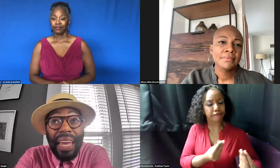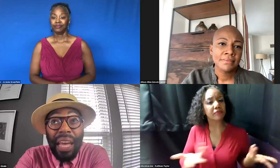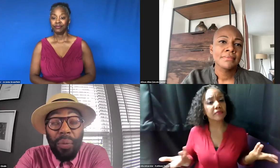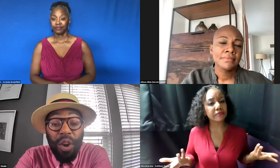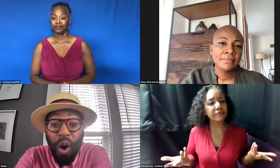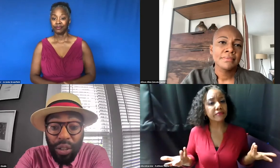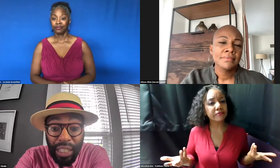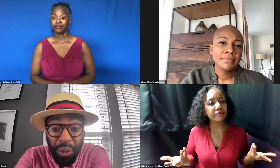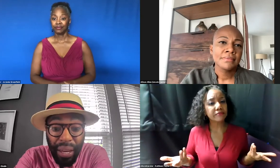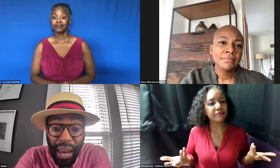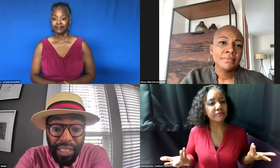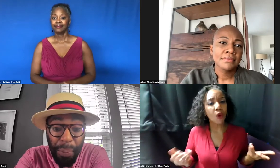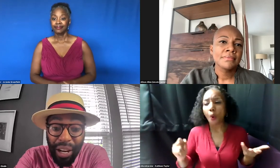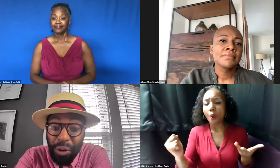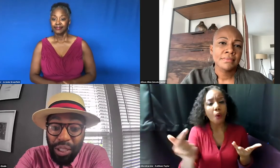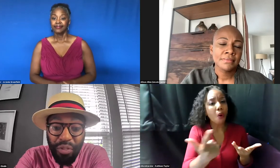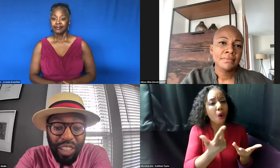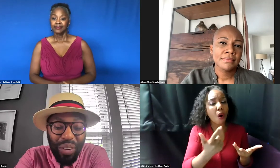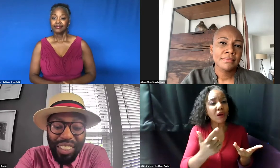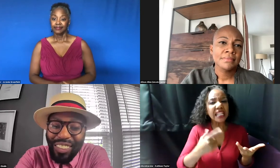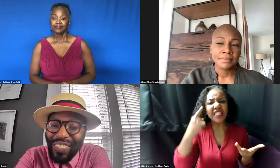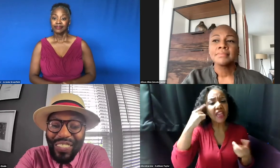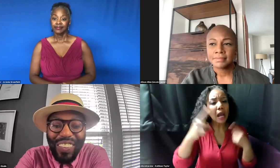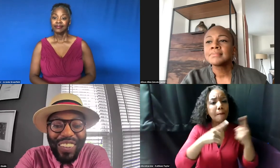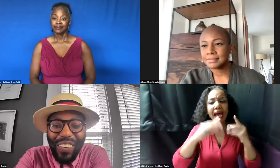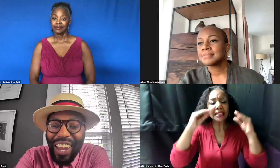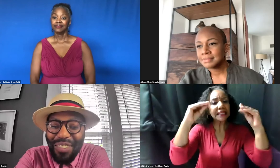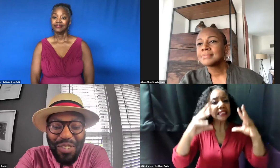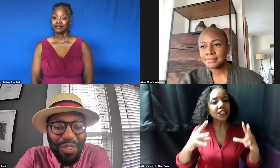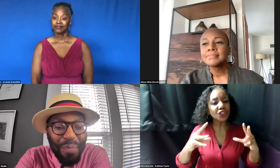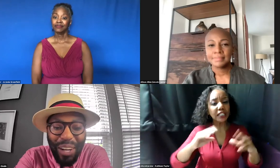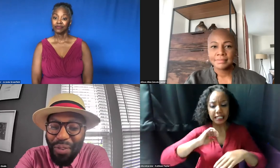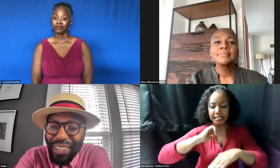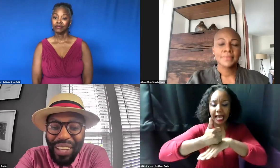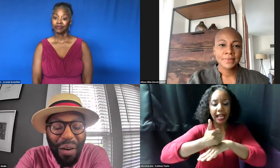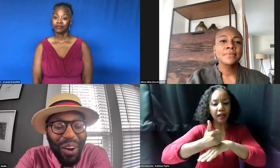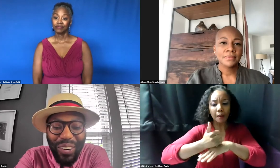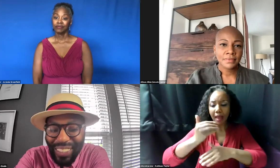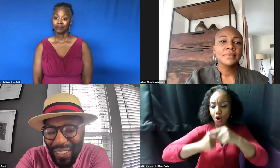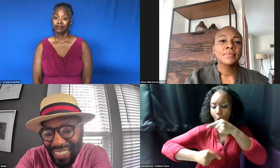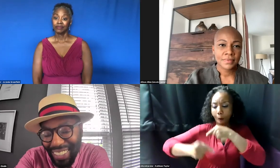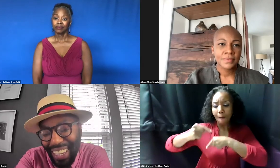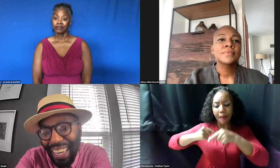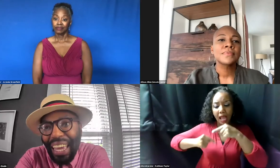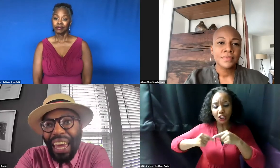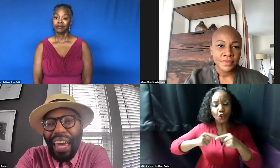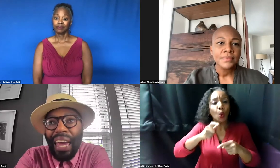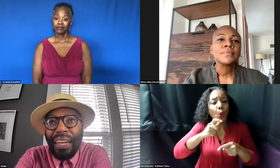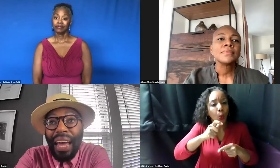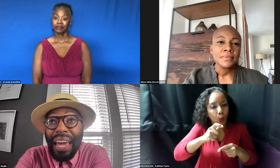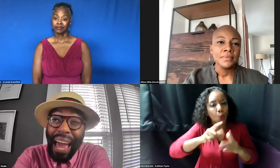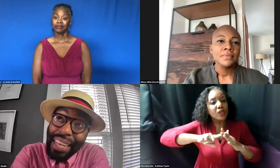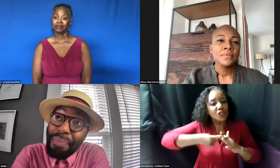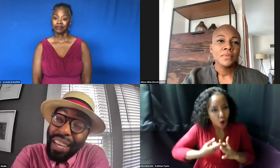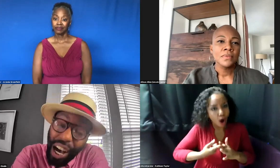And I think that we all need to engage in a pedagogy of restoration, like to restore back to ourselves, our core selves.